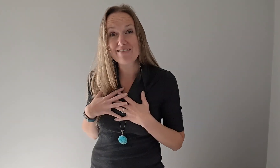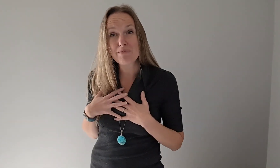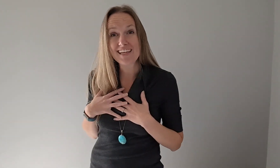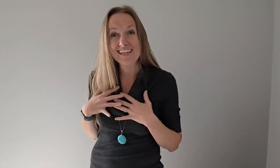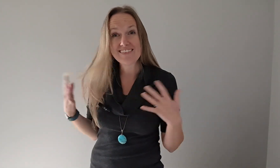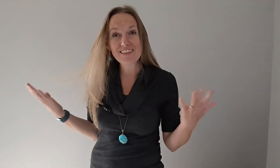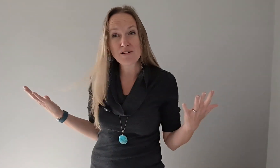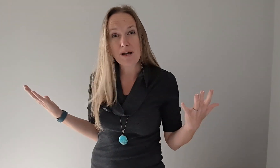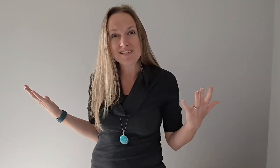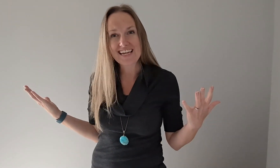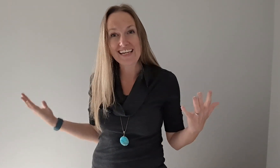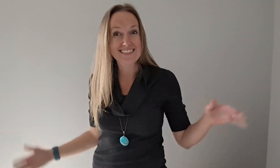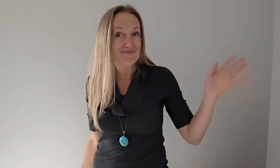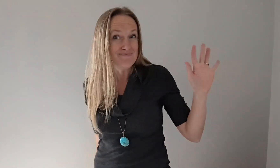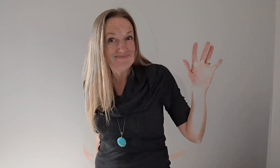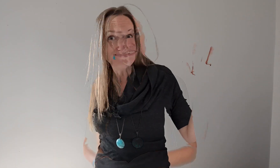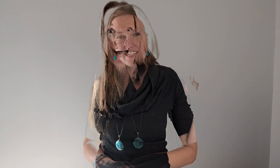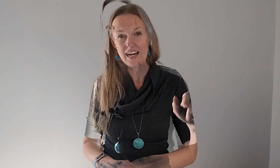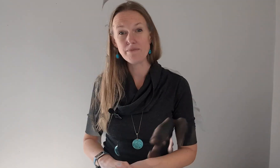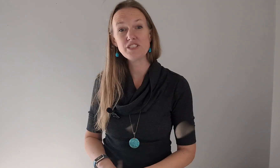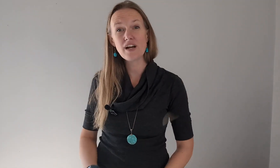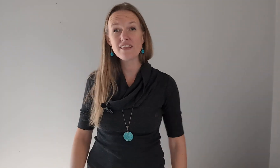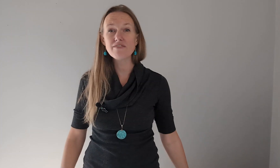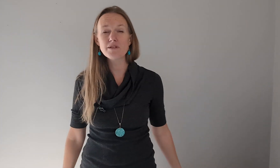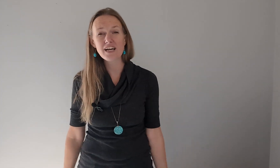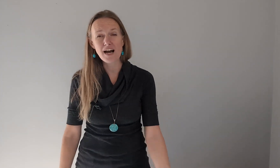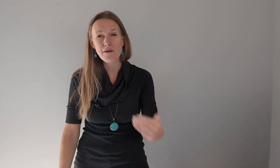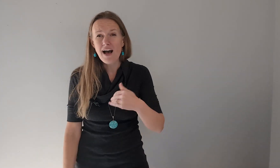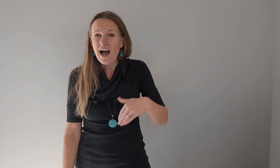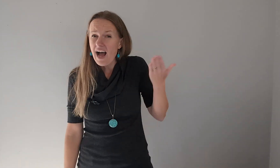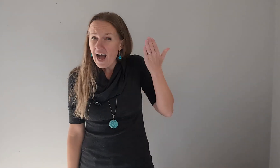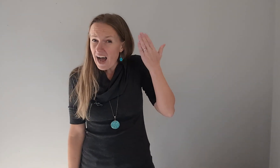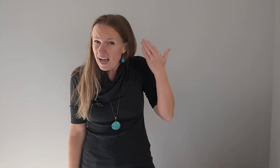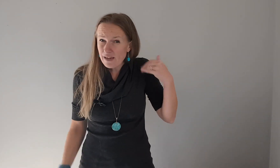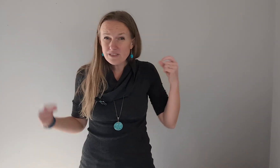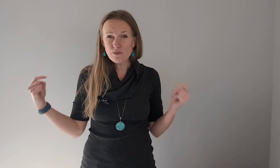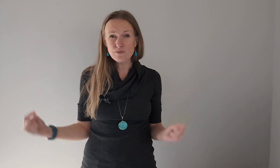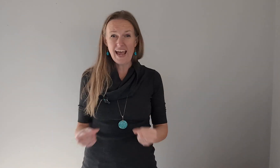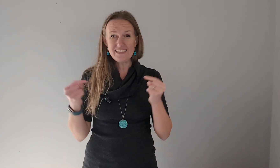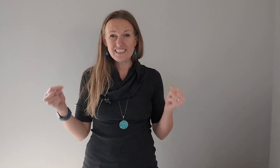loving me even through my mistakes. Running out of time. Hi. Let's try that from the top. I was a